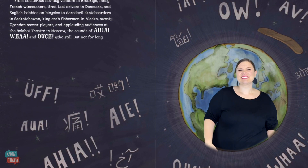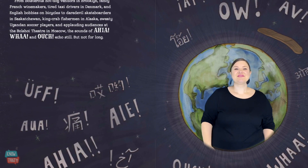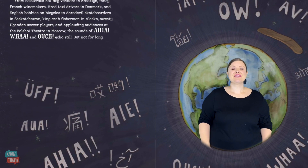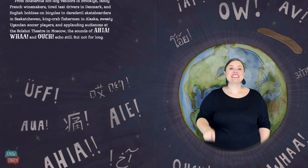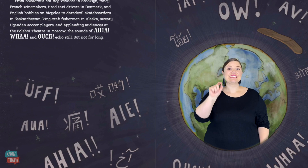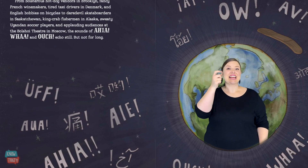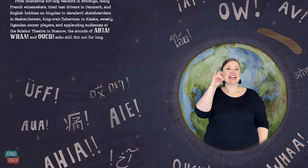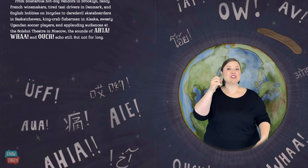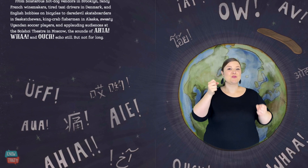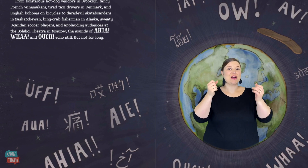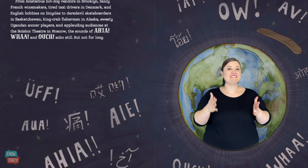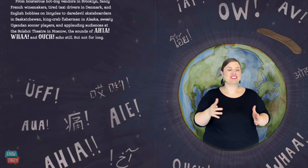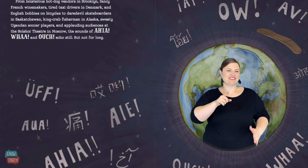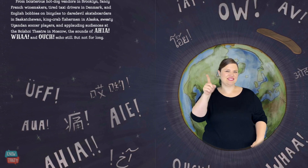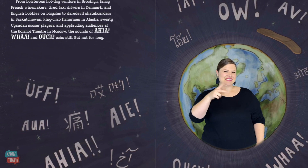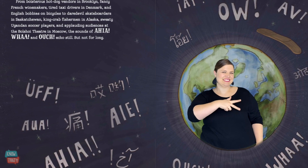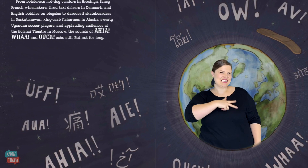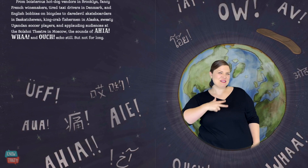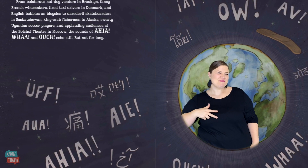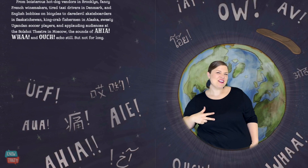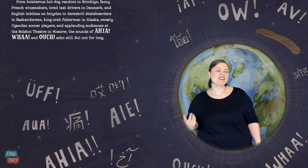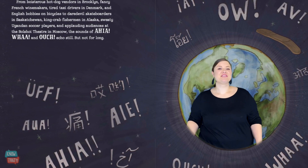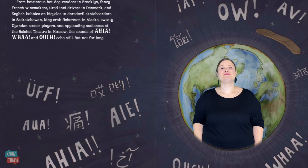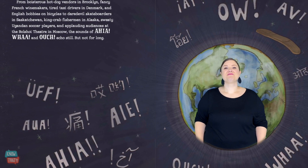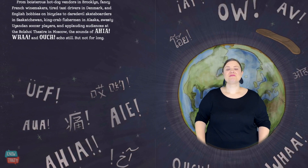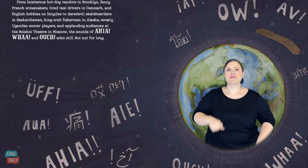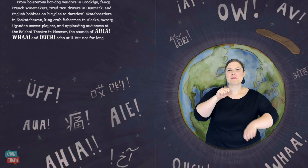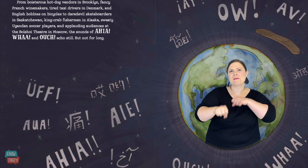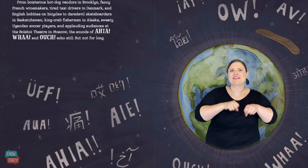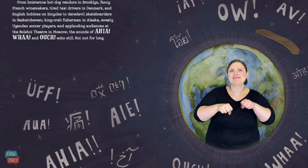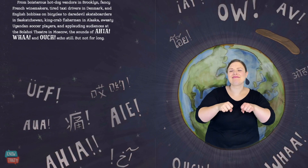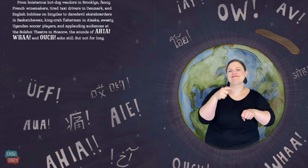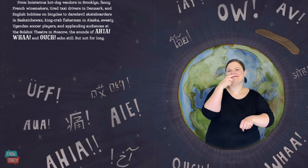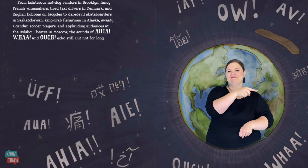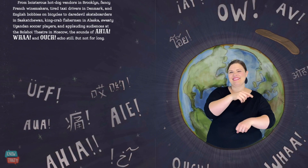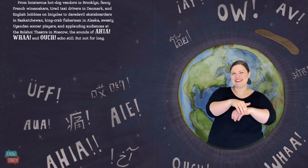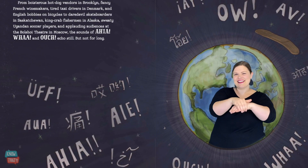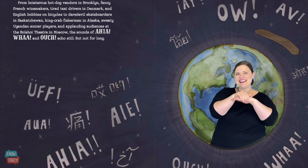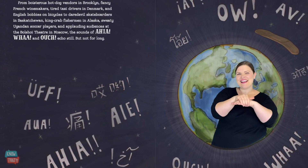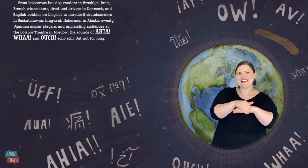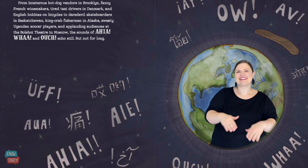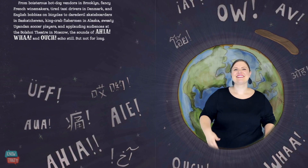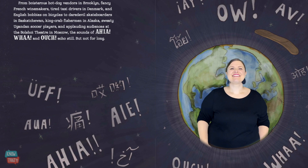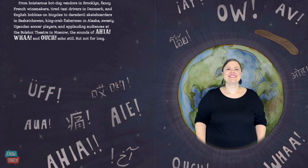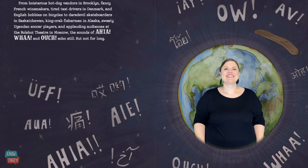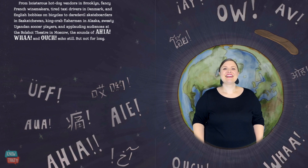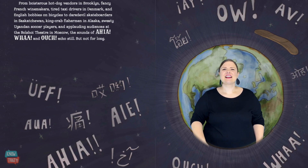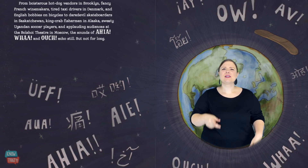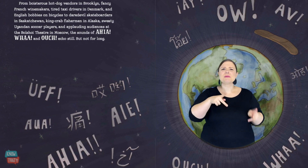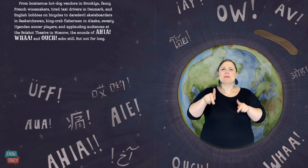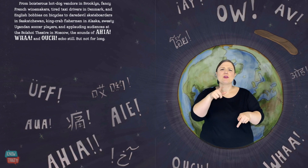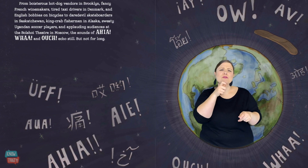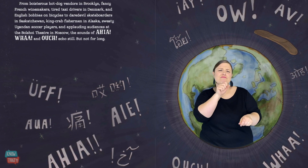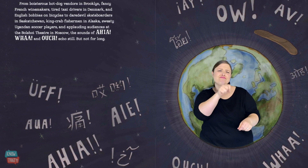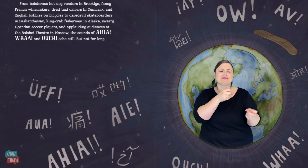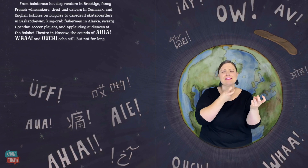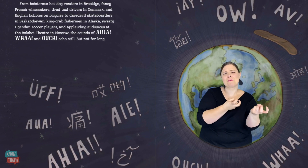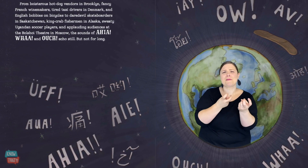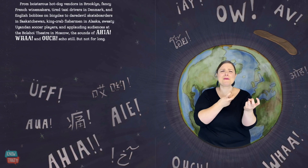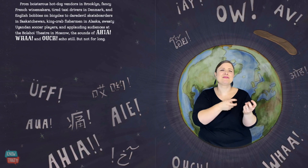in Denmark, and English bobbies on bicycles, to daredevil